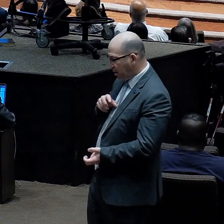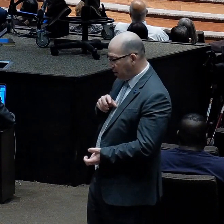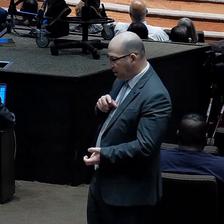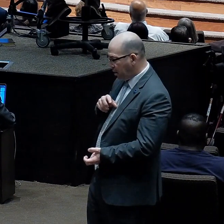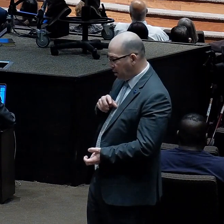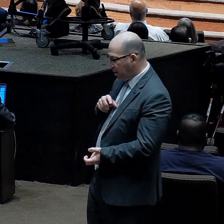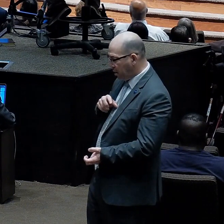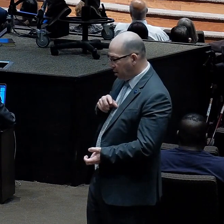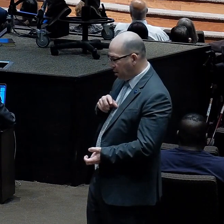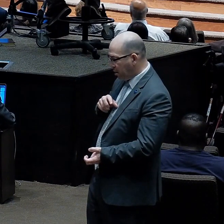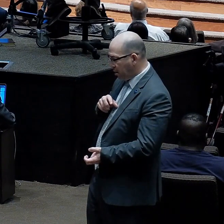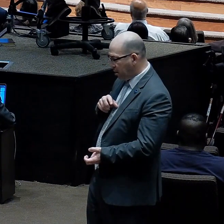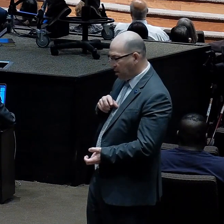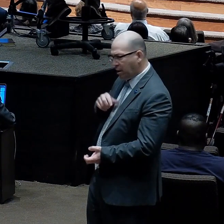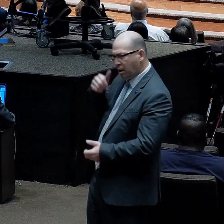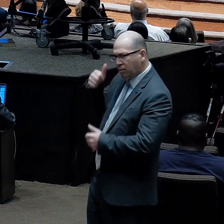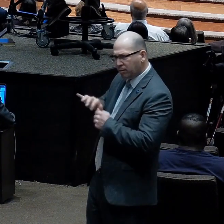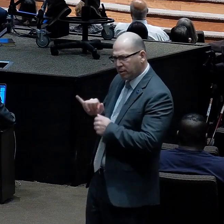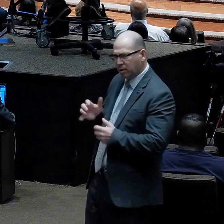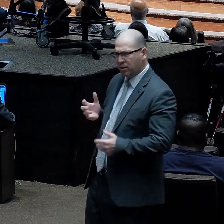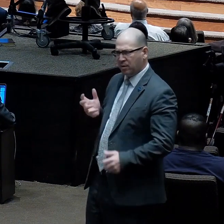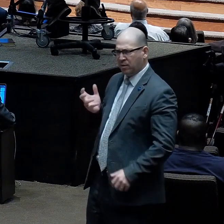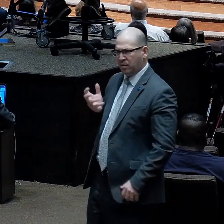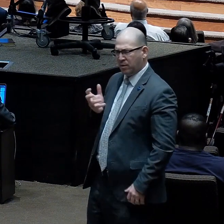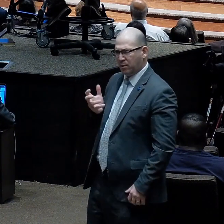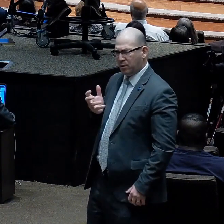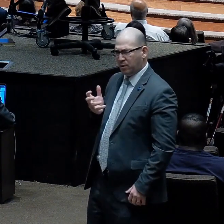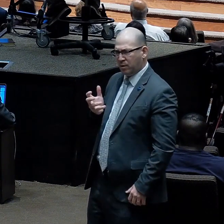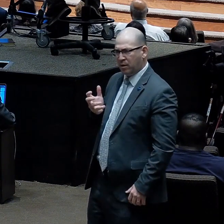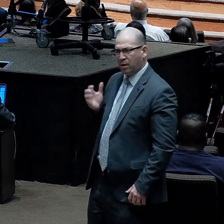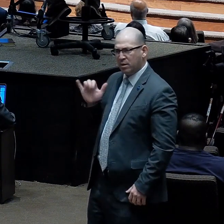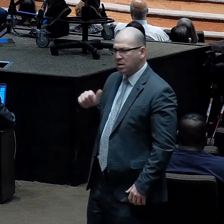I'll never forget that. That would be the opposite of mercy.